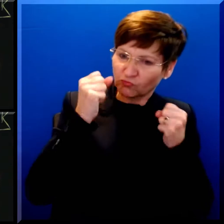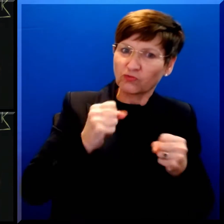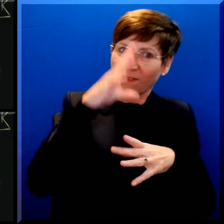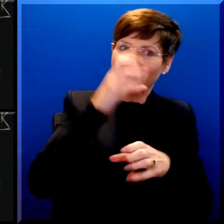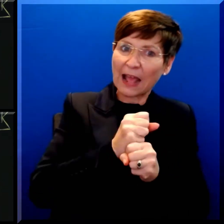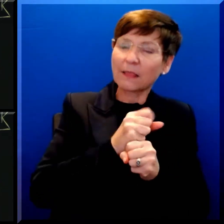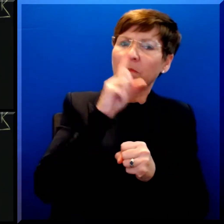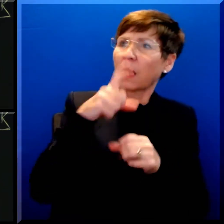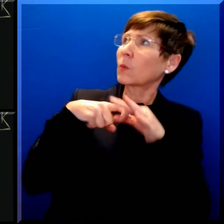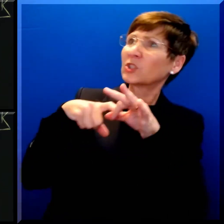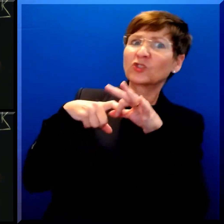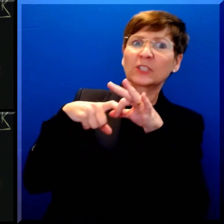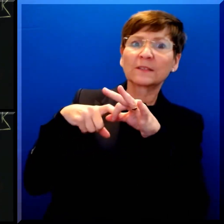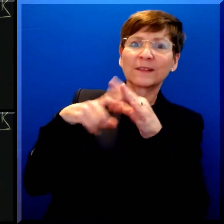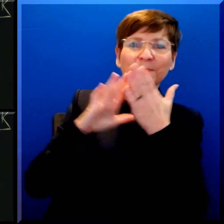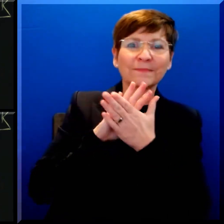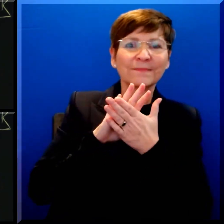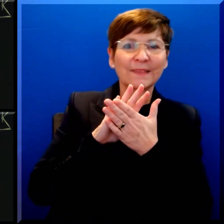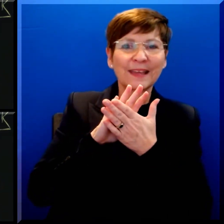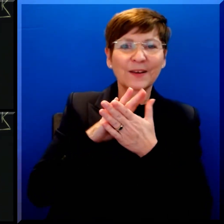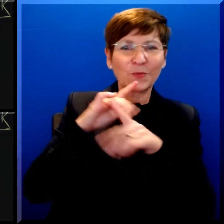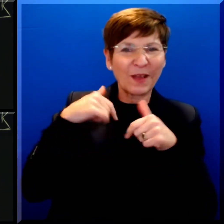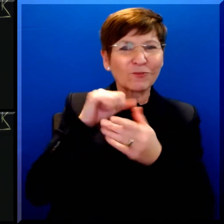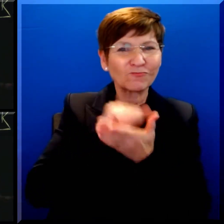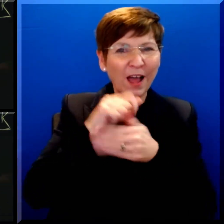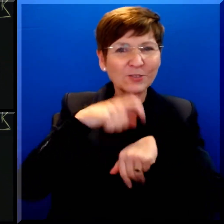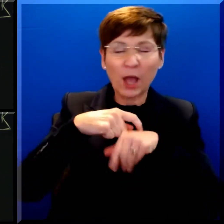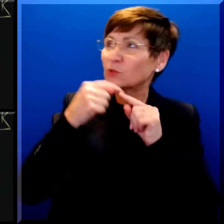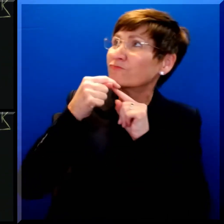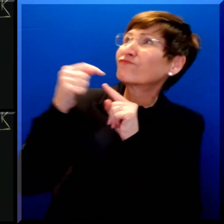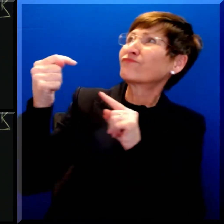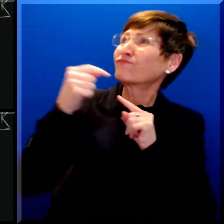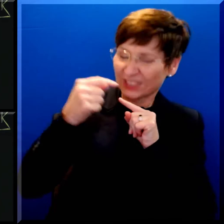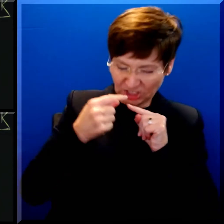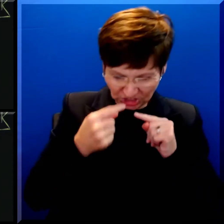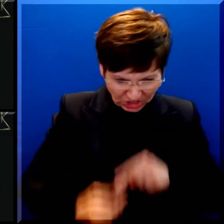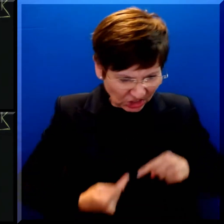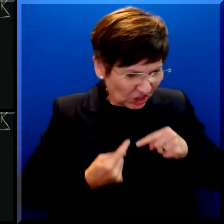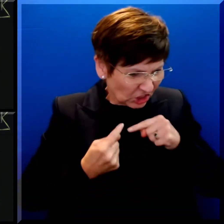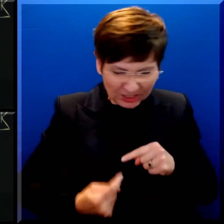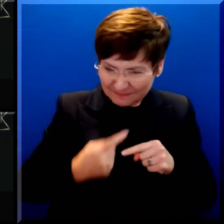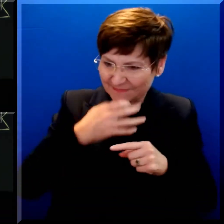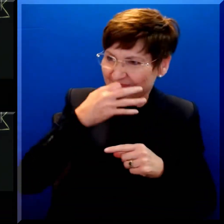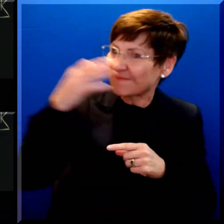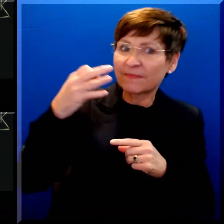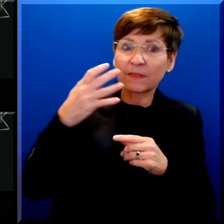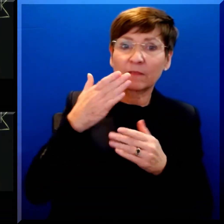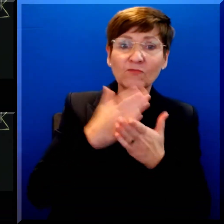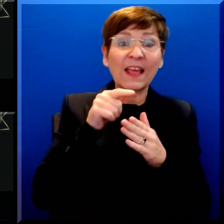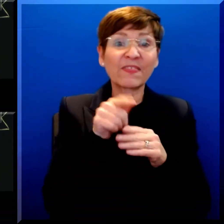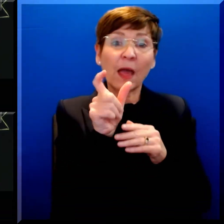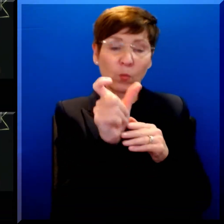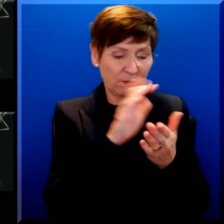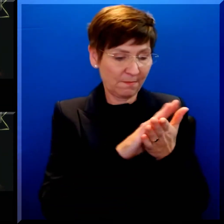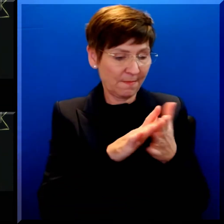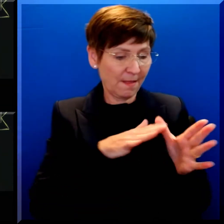it's a sign that you're ready to wrestle with God. Remember, that's what the name Habakkuk literally means. It means to